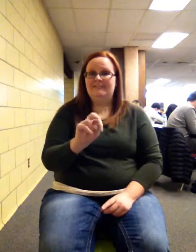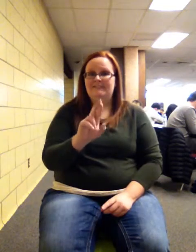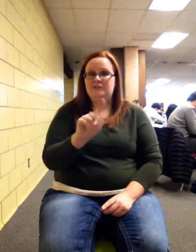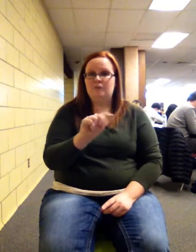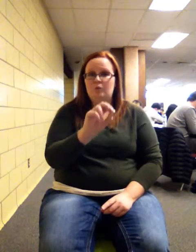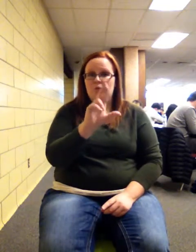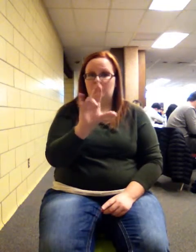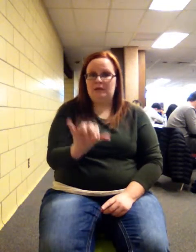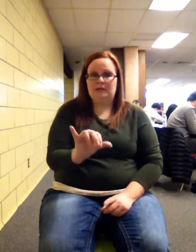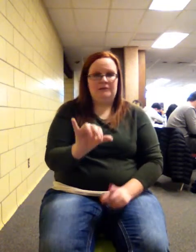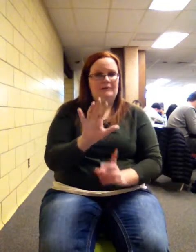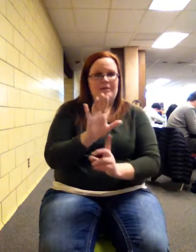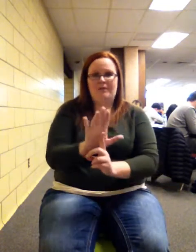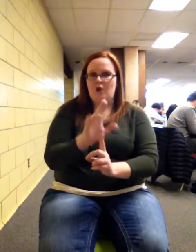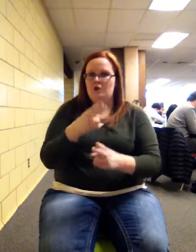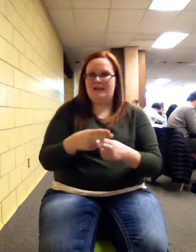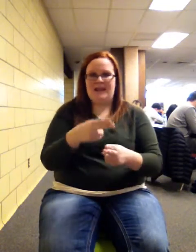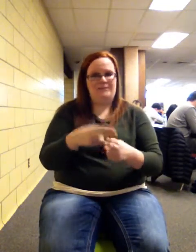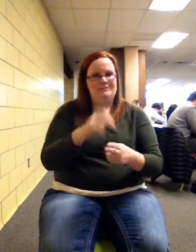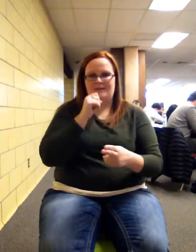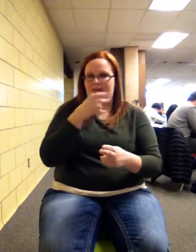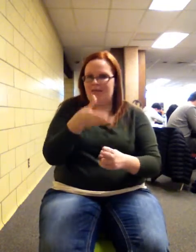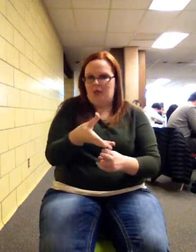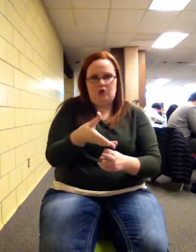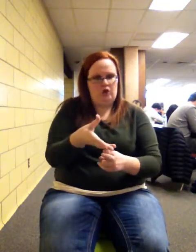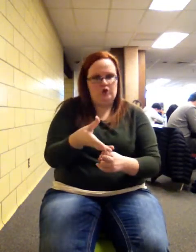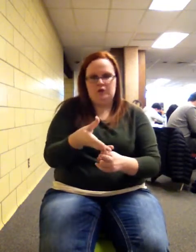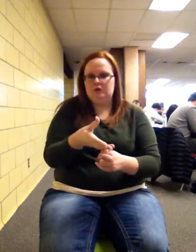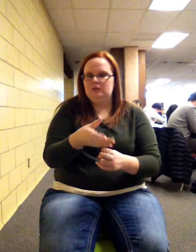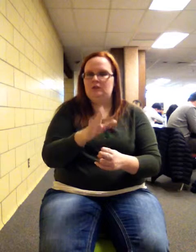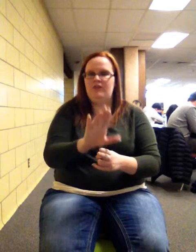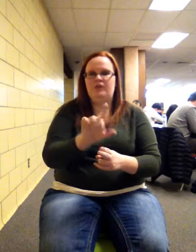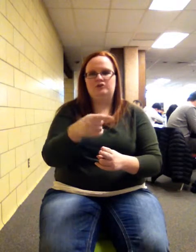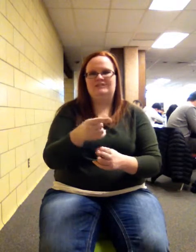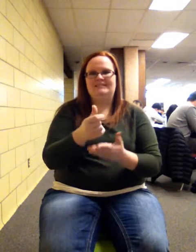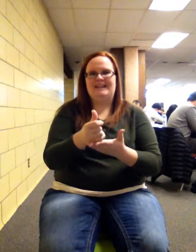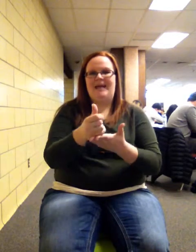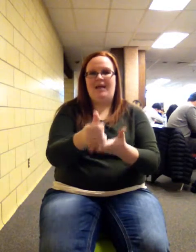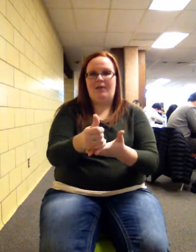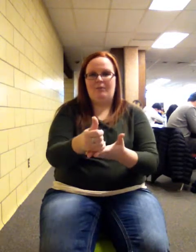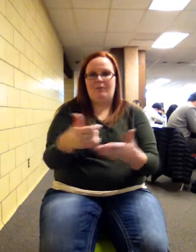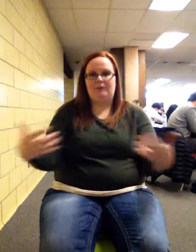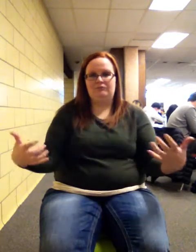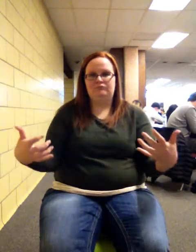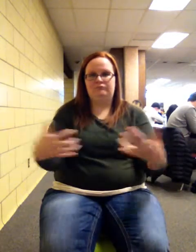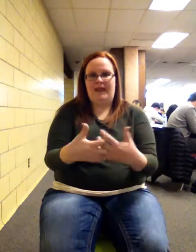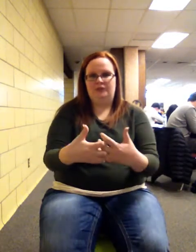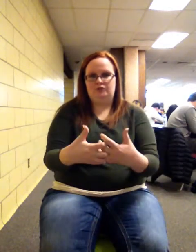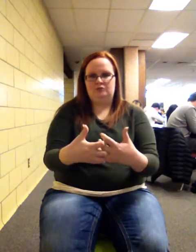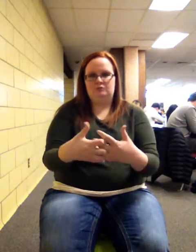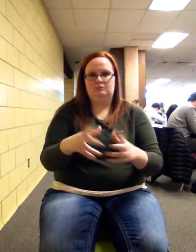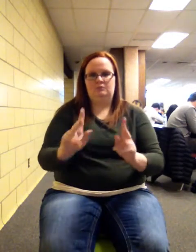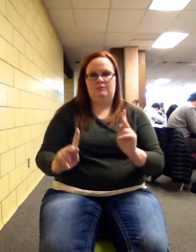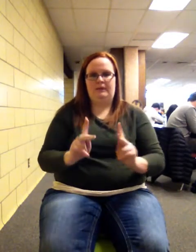never be on that stock. They're just trying to help find the company and the savers that want to be together.